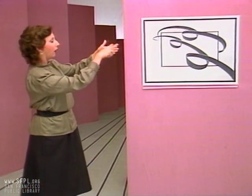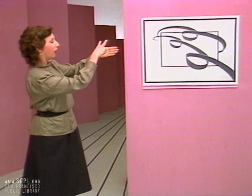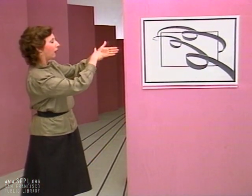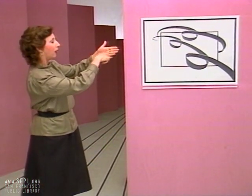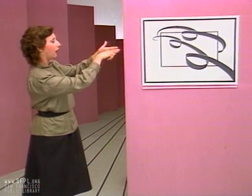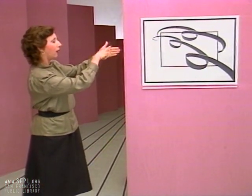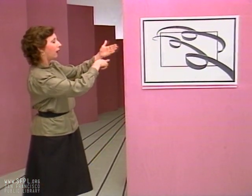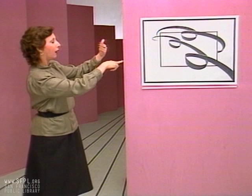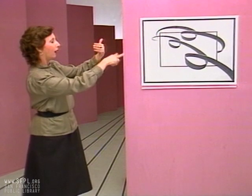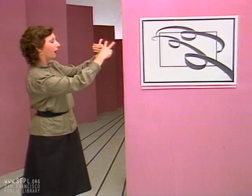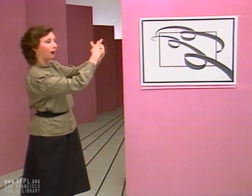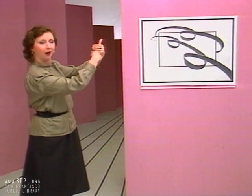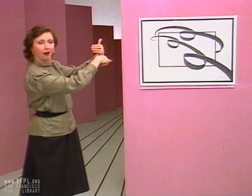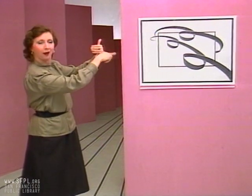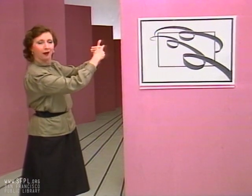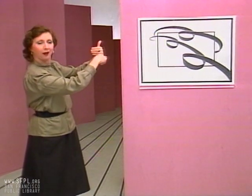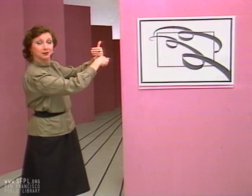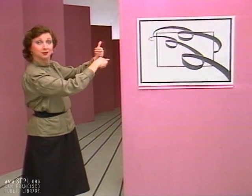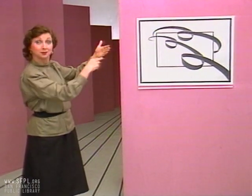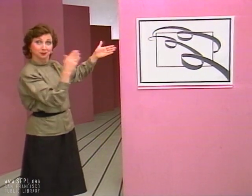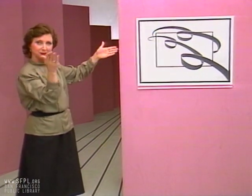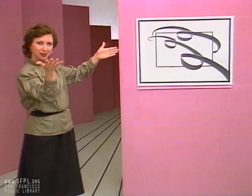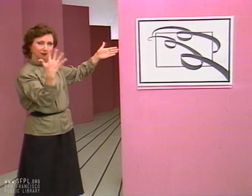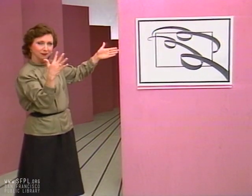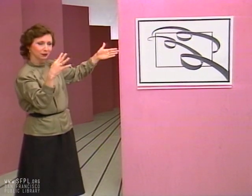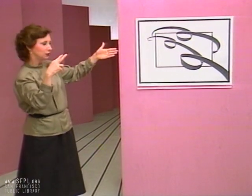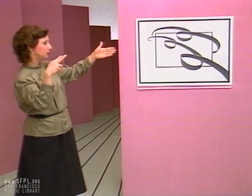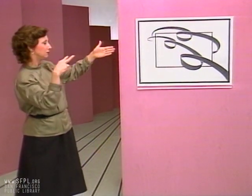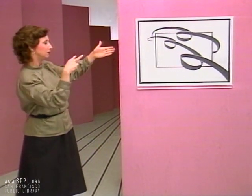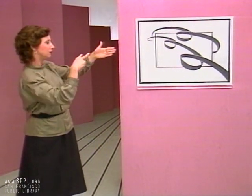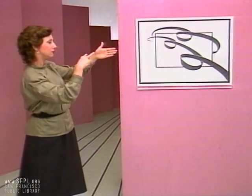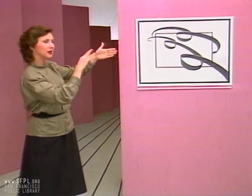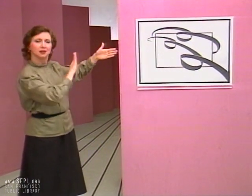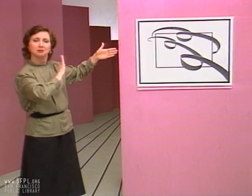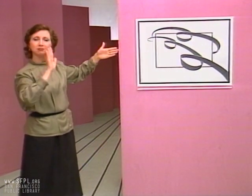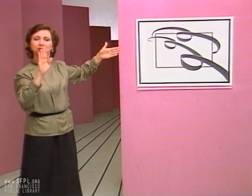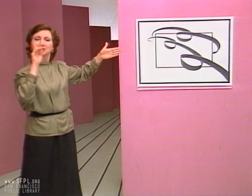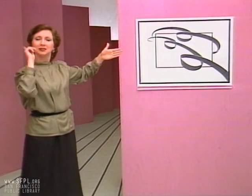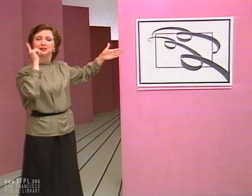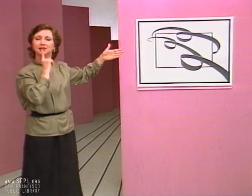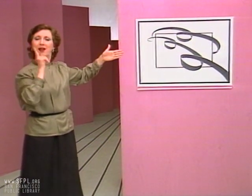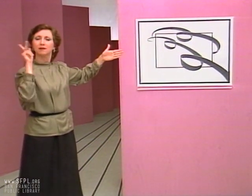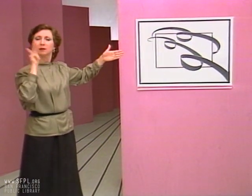present, allowing us to observe our heritage from a deaf perspective.